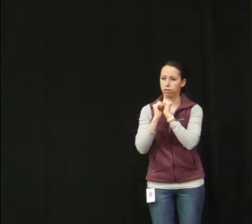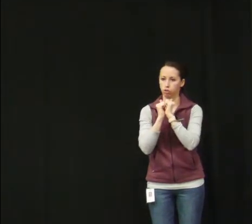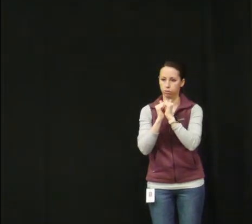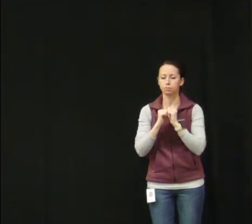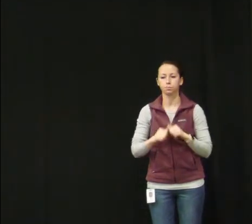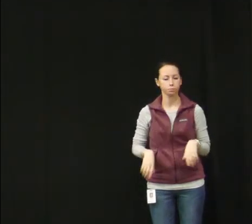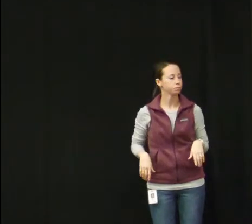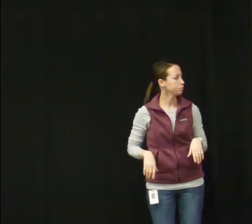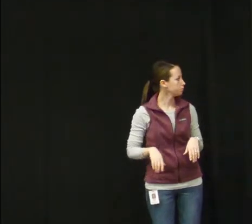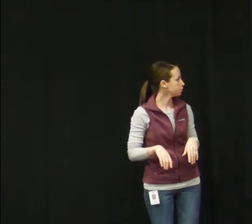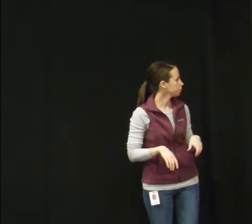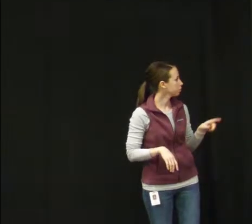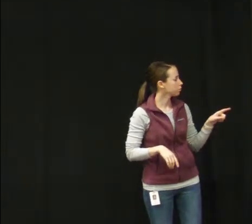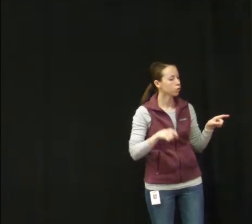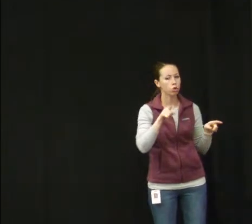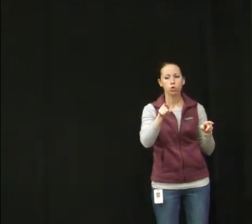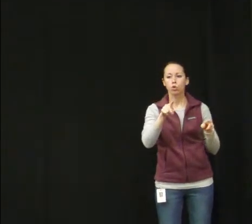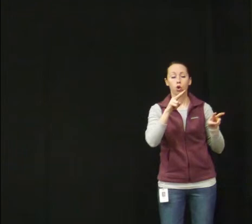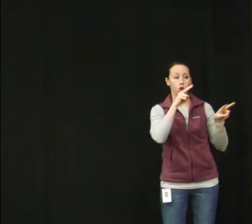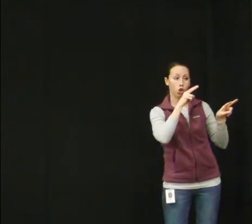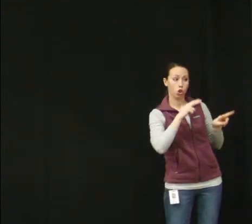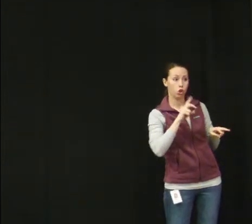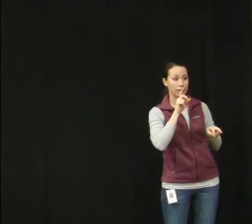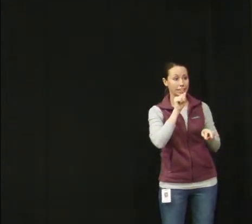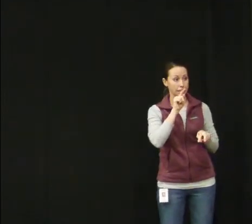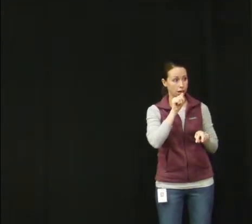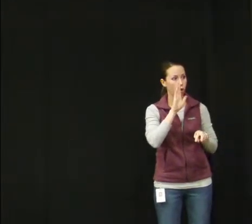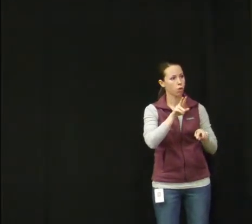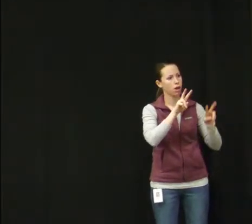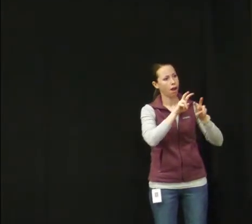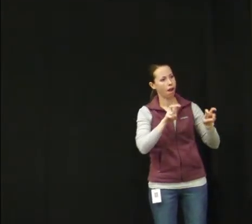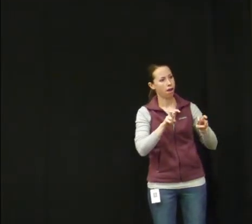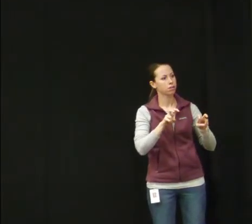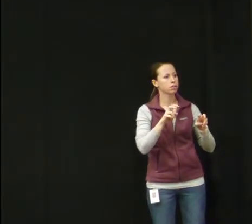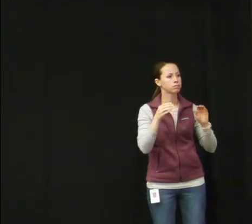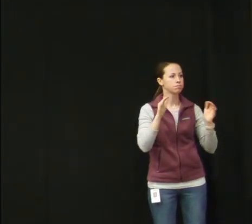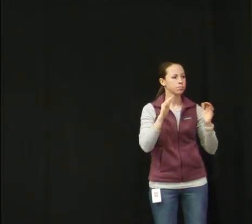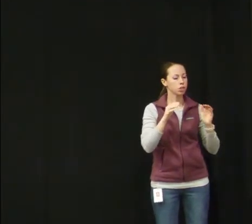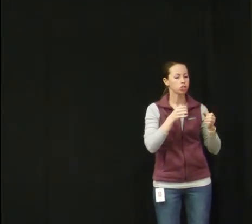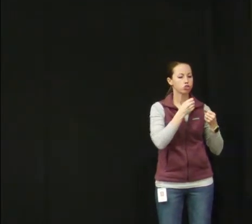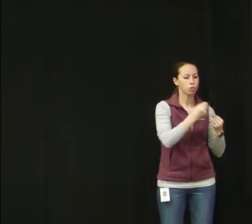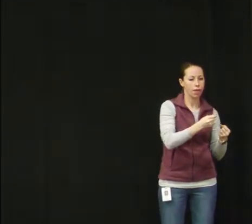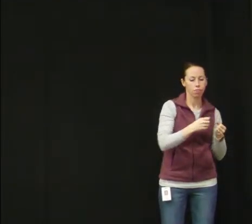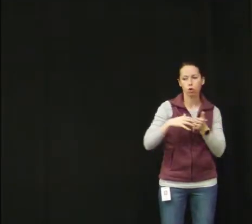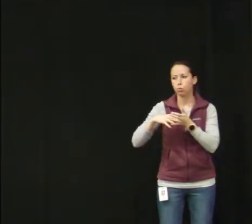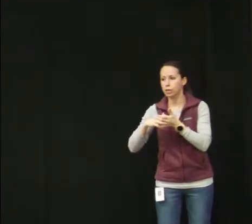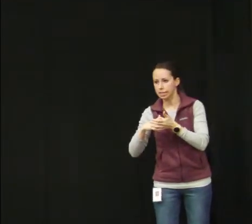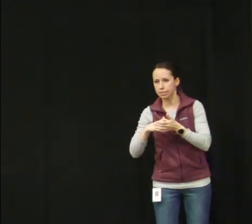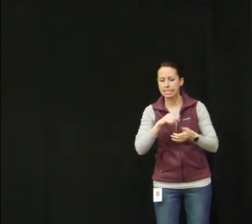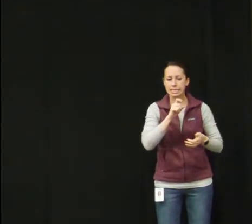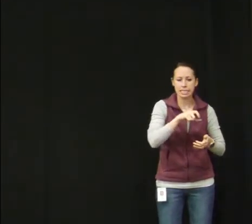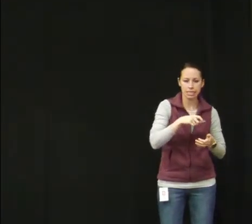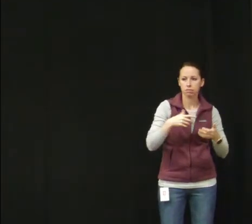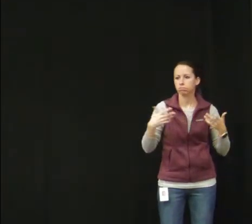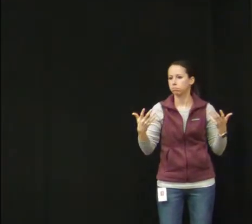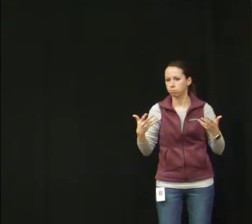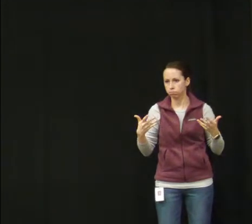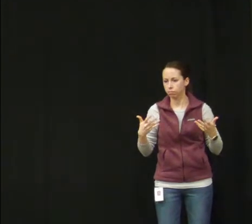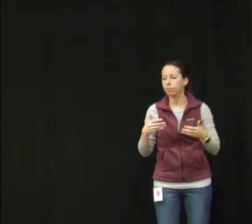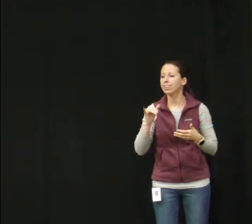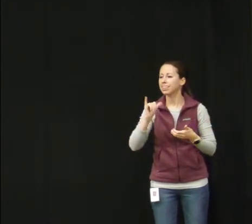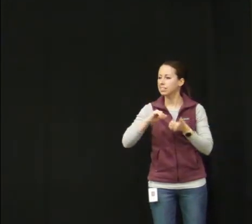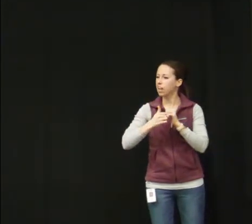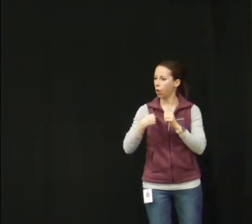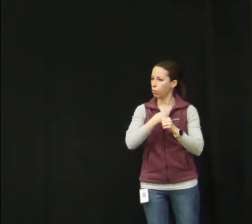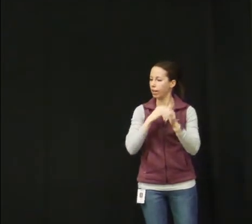And as you look at the data, you're going to analyze for strengths and weaknesses or needs. And that's how we get the